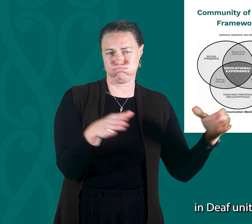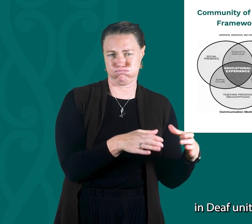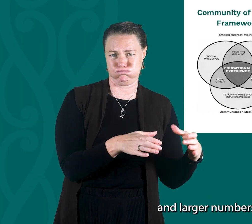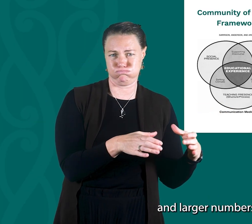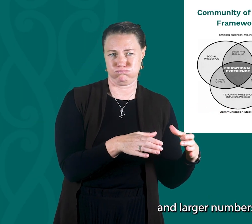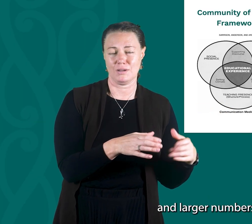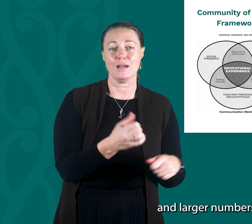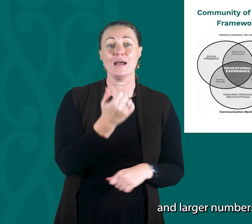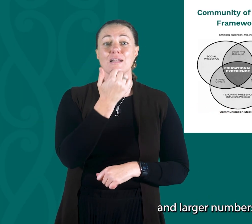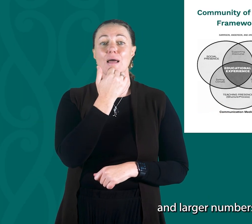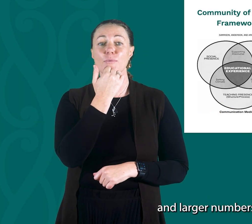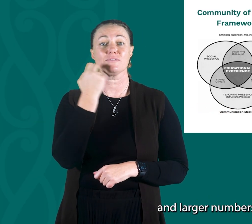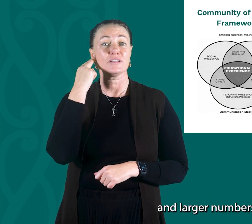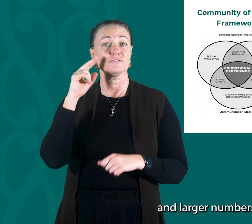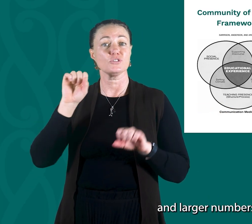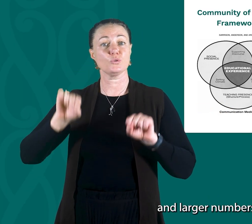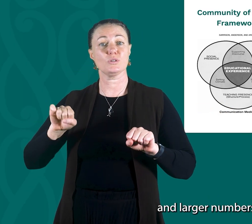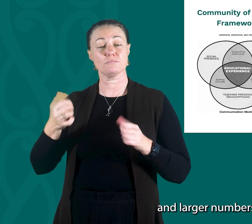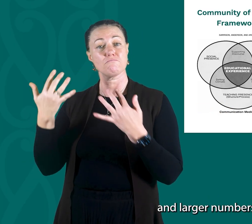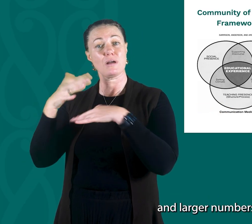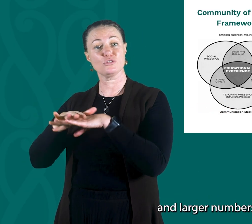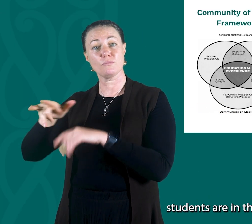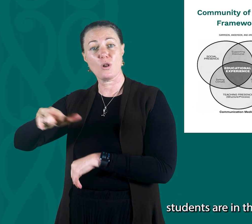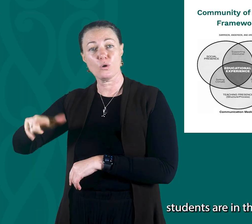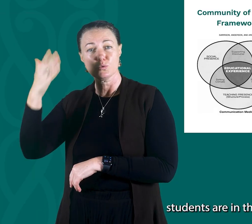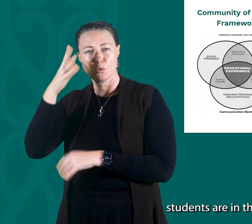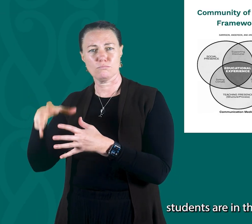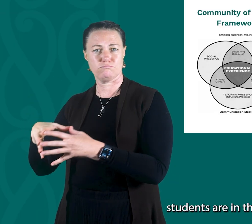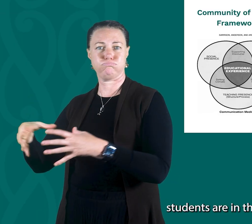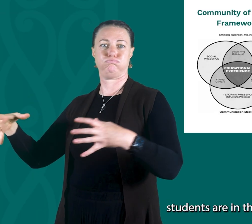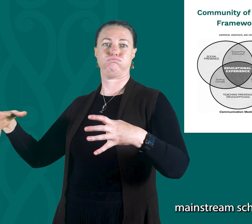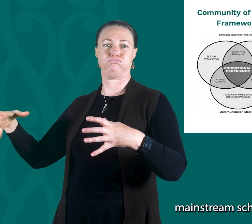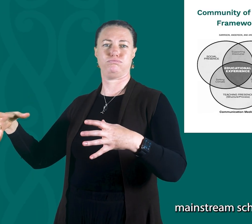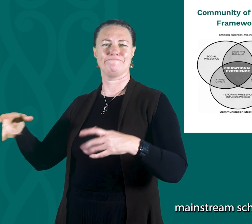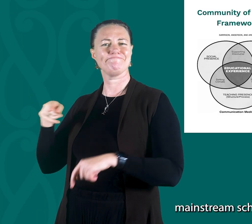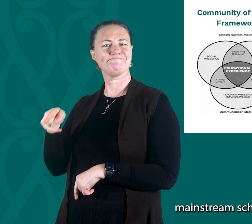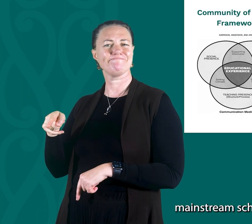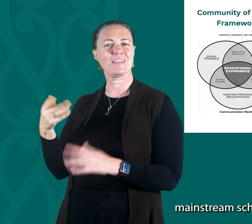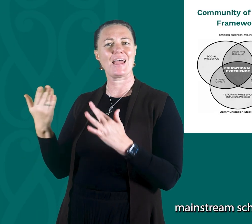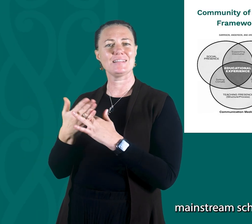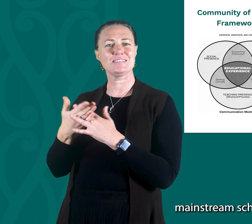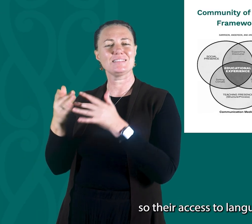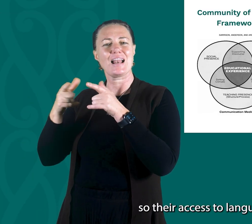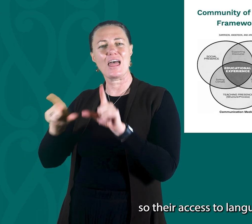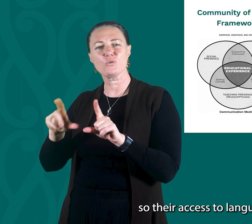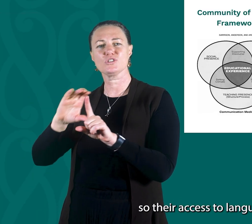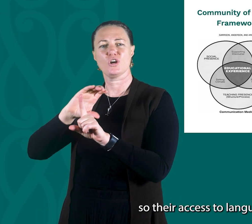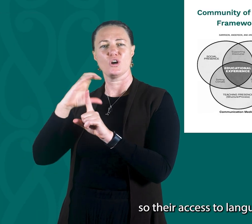deaf units, and larger numbers of deaf students are in the local mainstream schools, so their access to